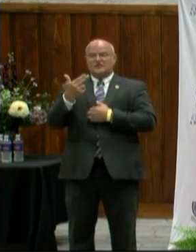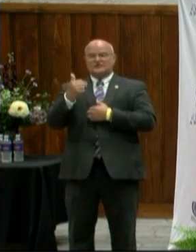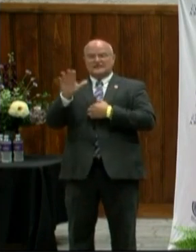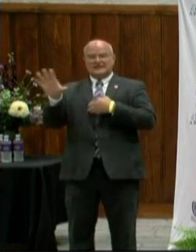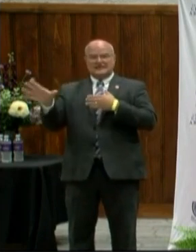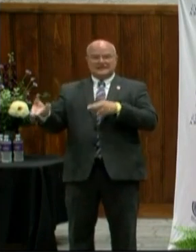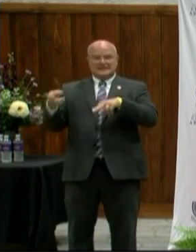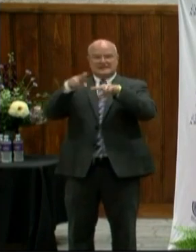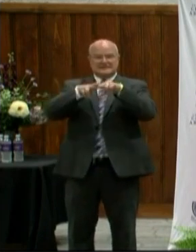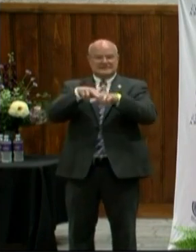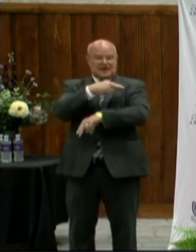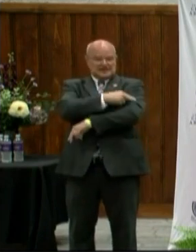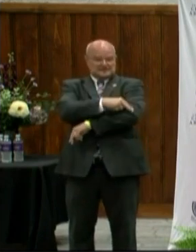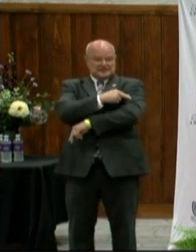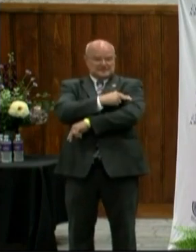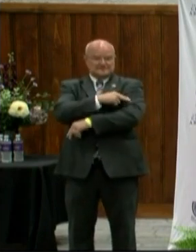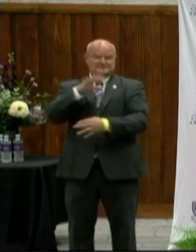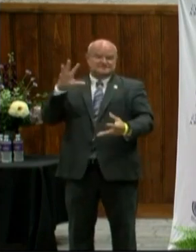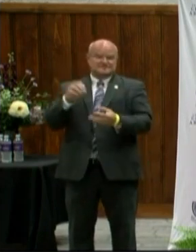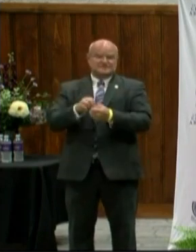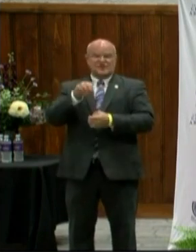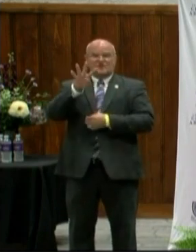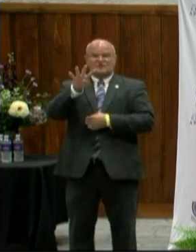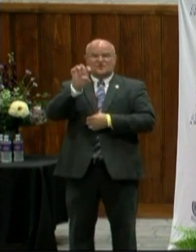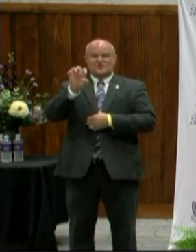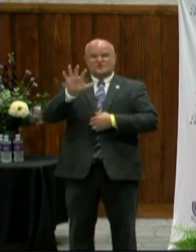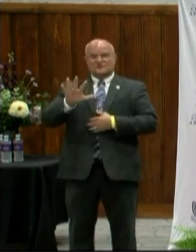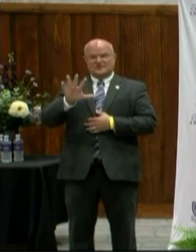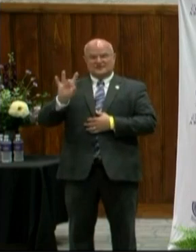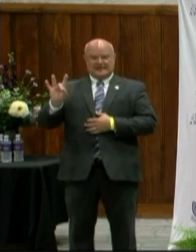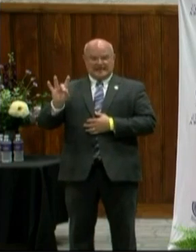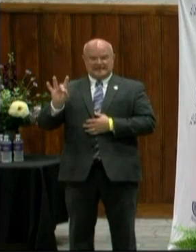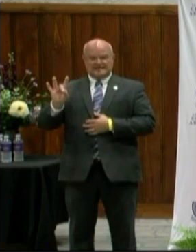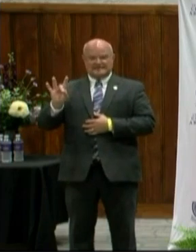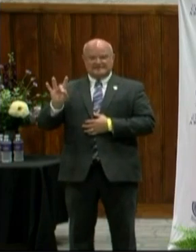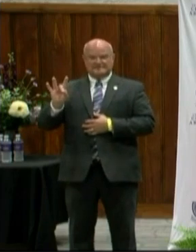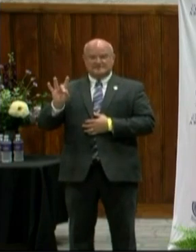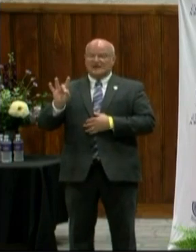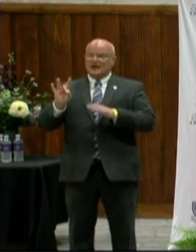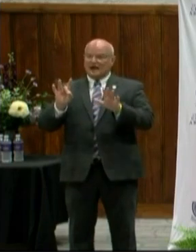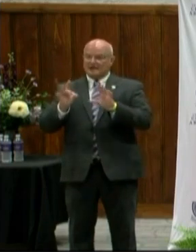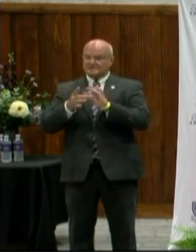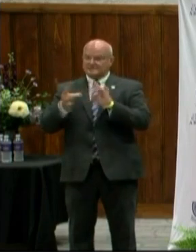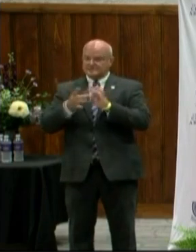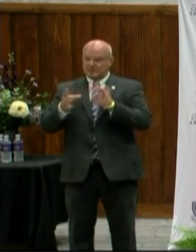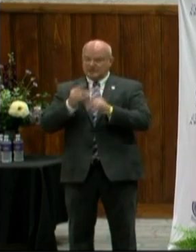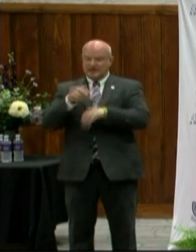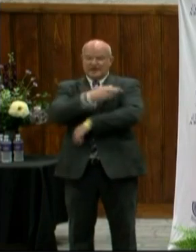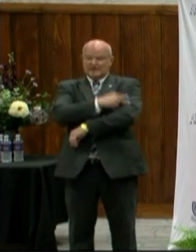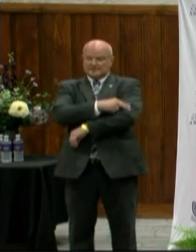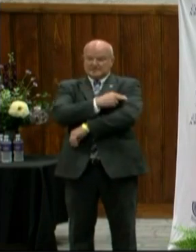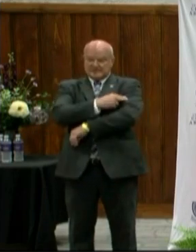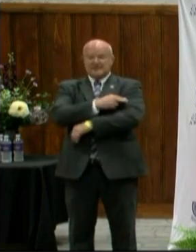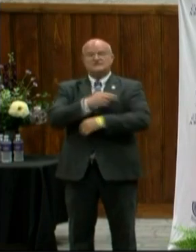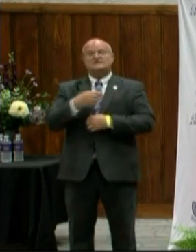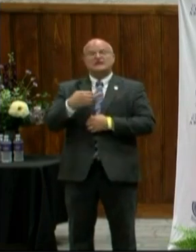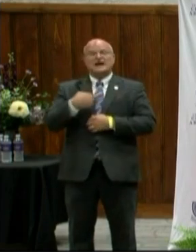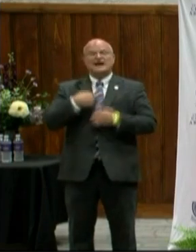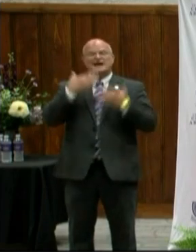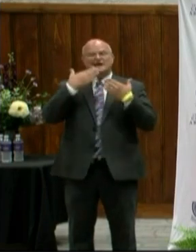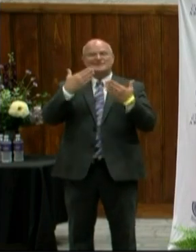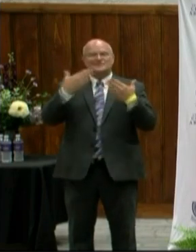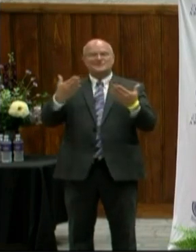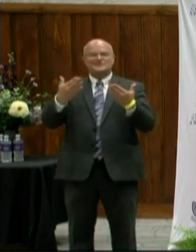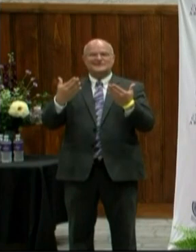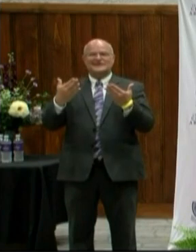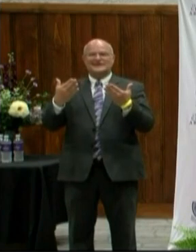additionally hospitalized. That brings us to 458. I'll add on terms of the hospitalizations, I